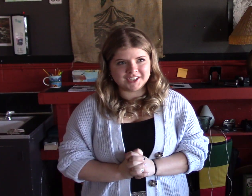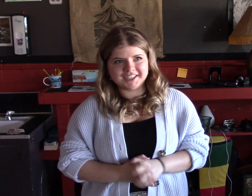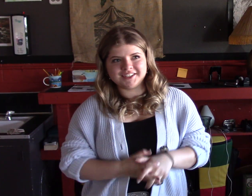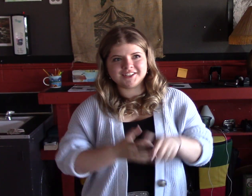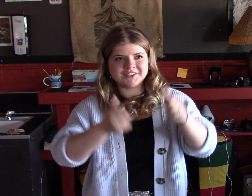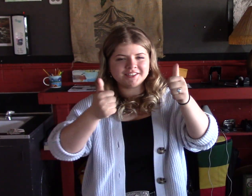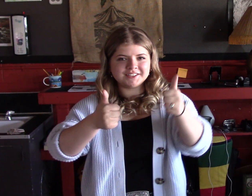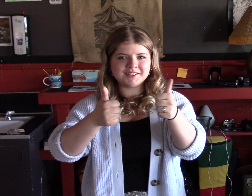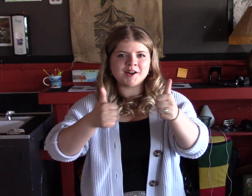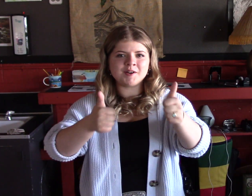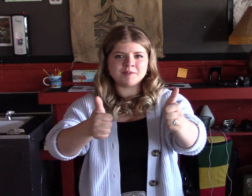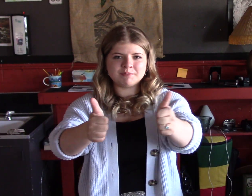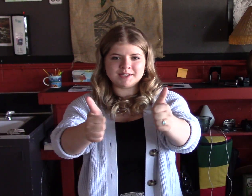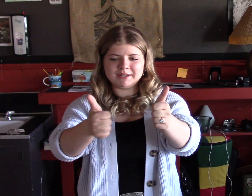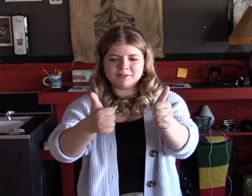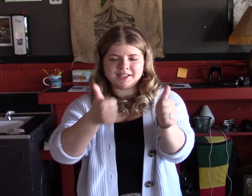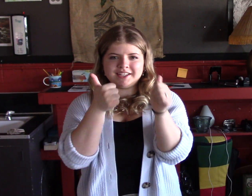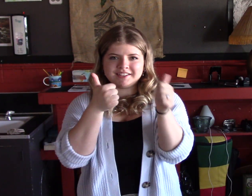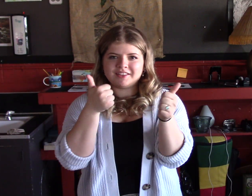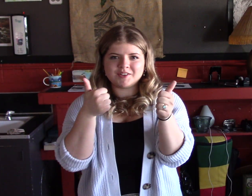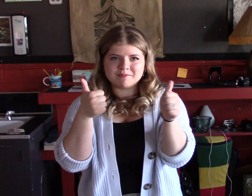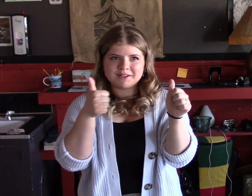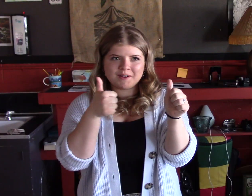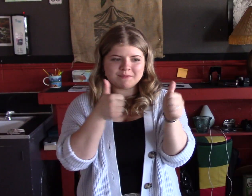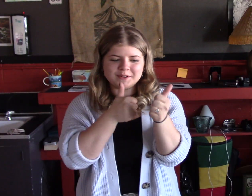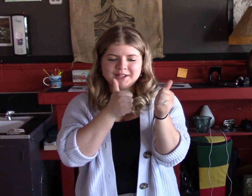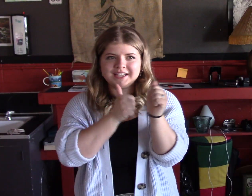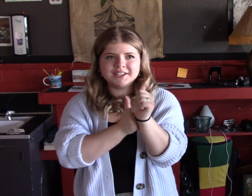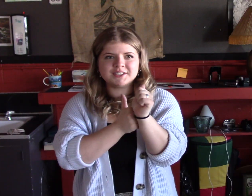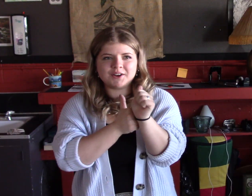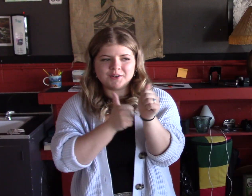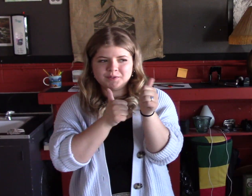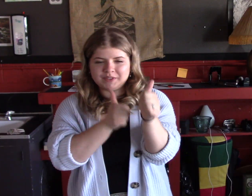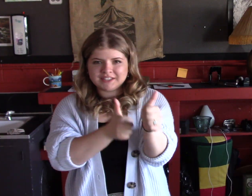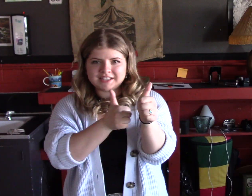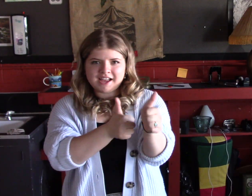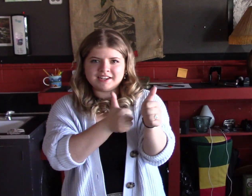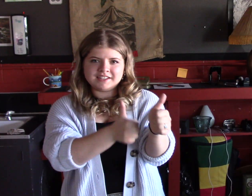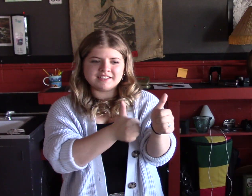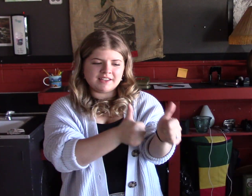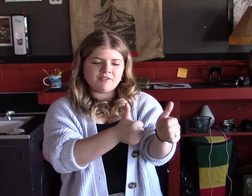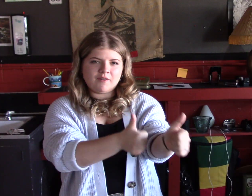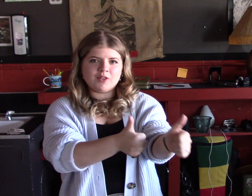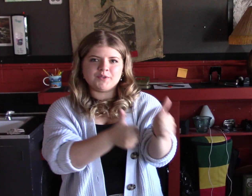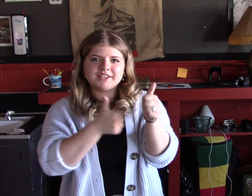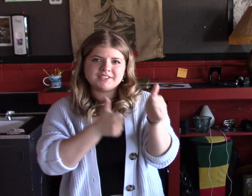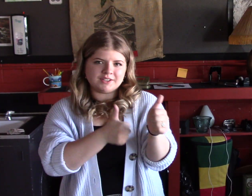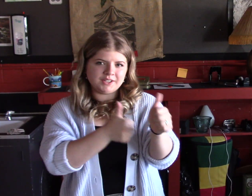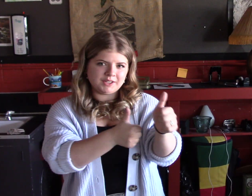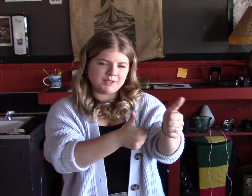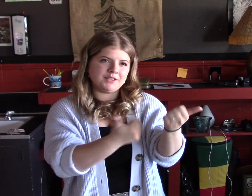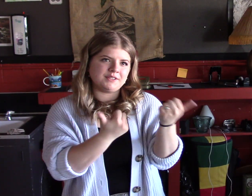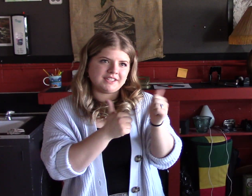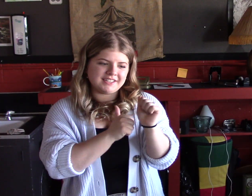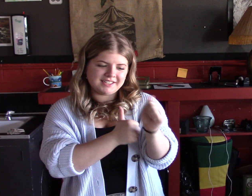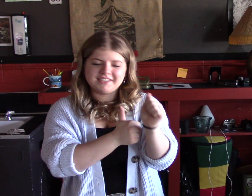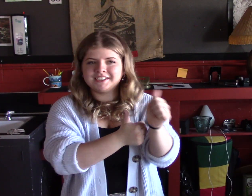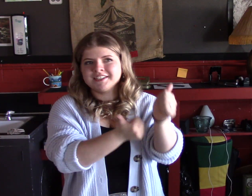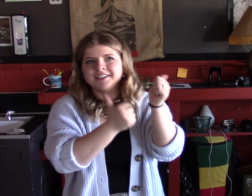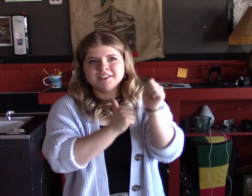Okay, so this is a pretty big one. It's the thumbs up. So this sign is like following. So you would use it,